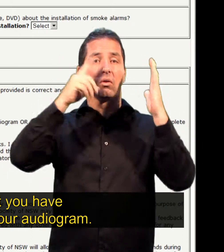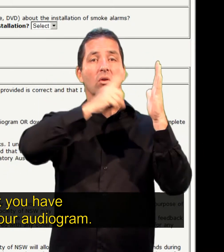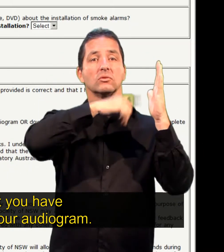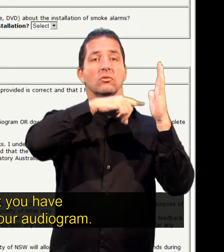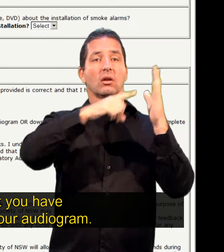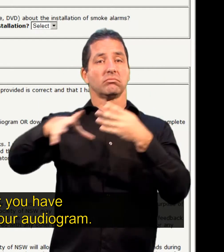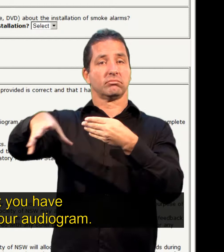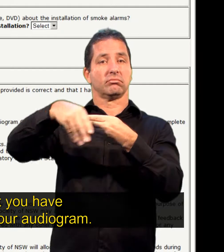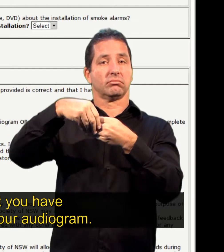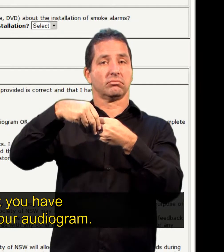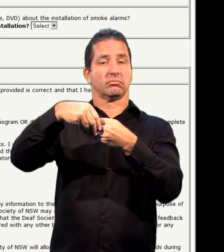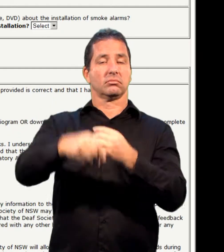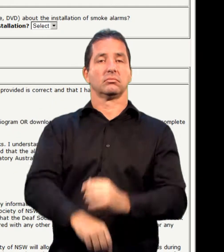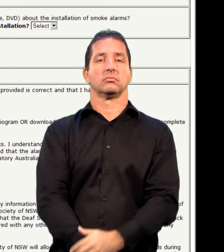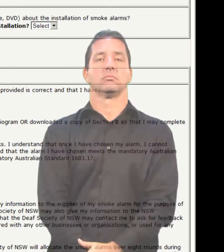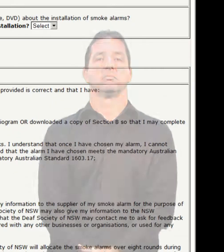audiogram.